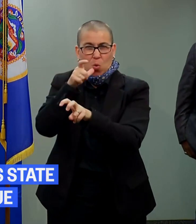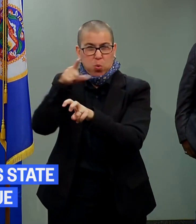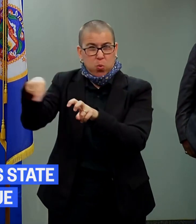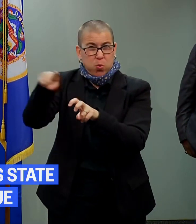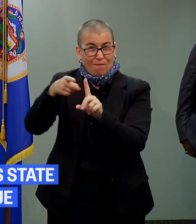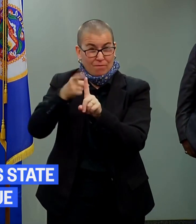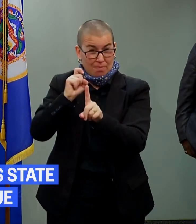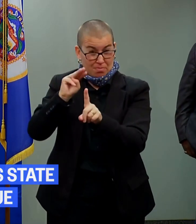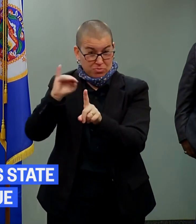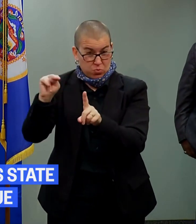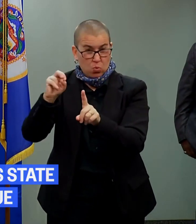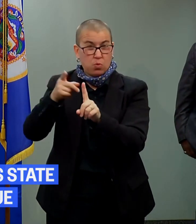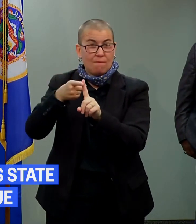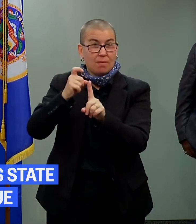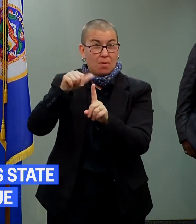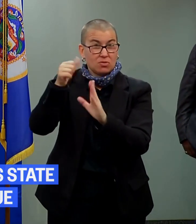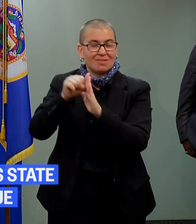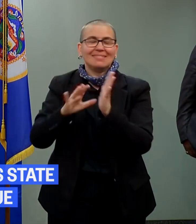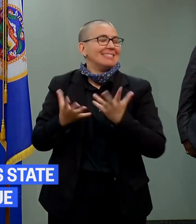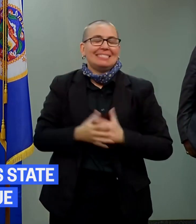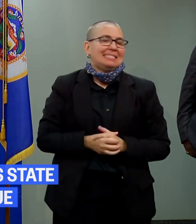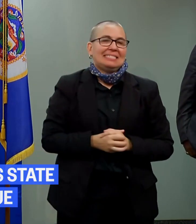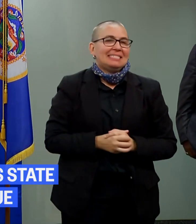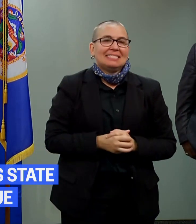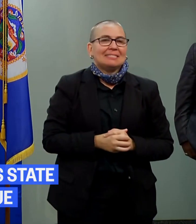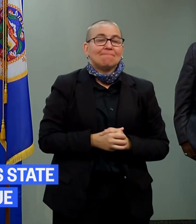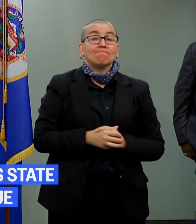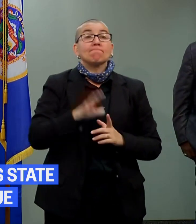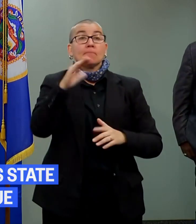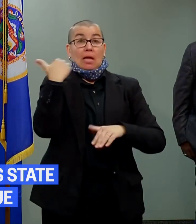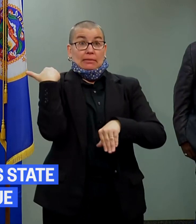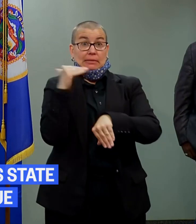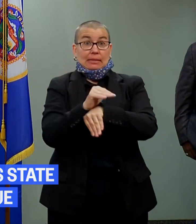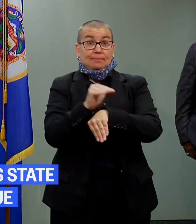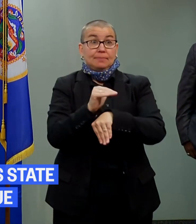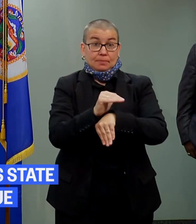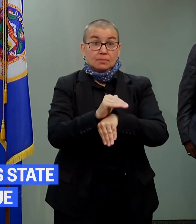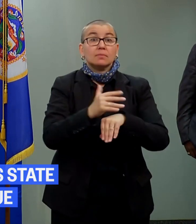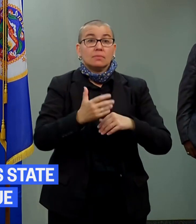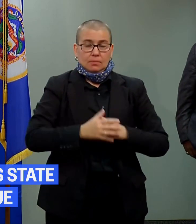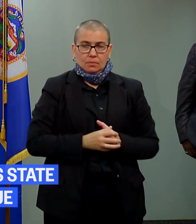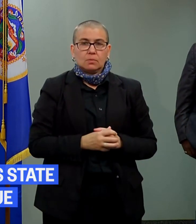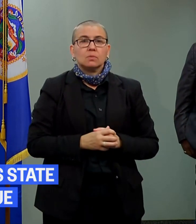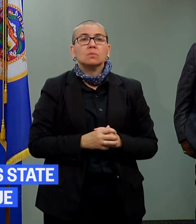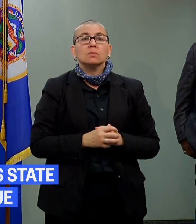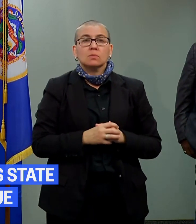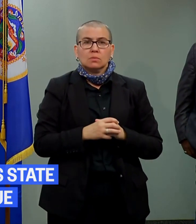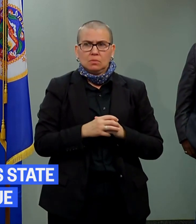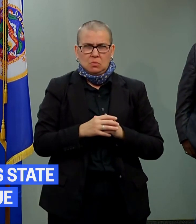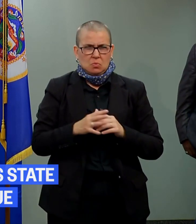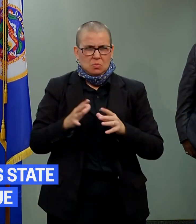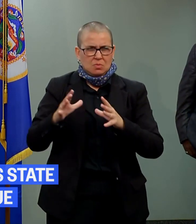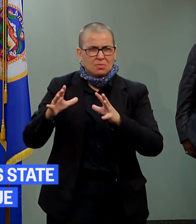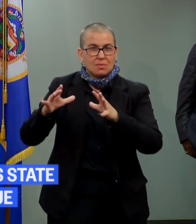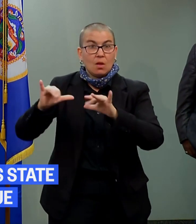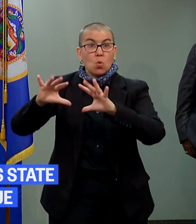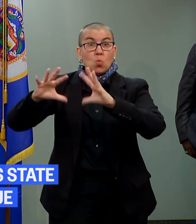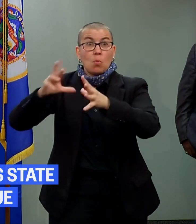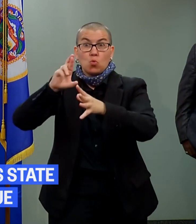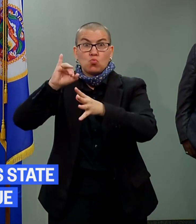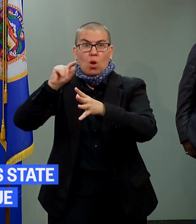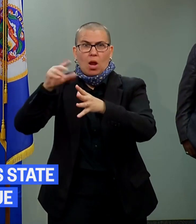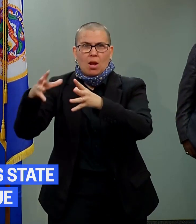off last night, a very sophisticated denial of service attack on all state computers was executed. That's not somebody sitting in their